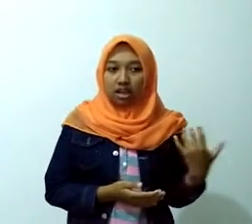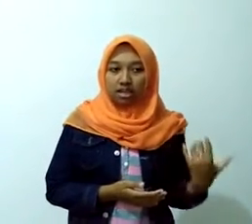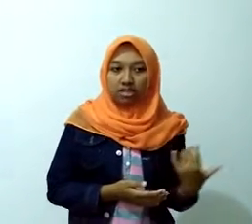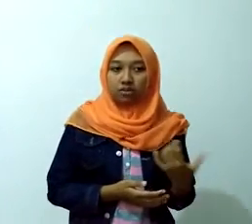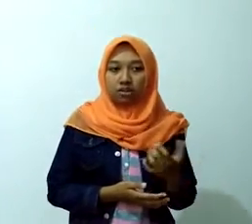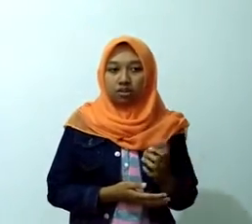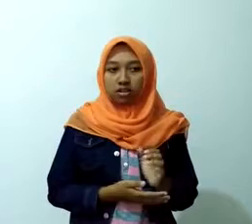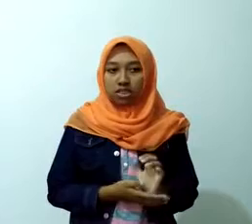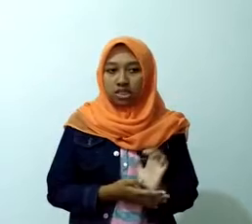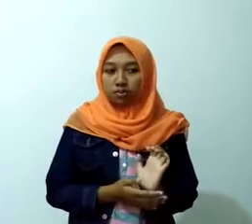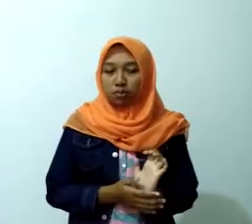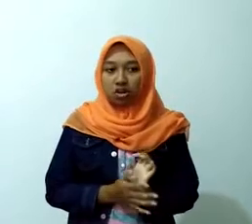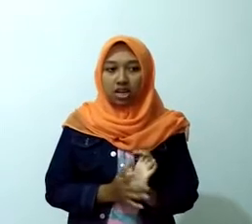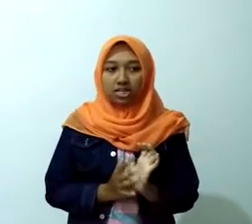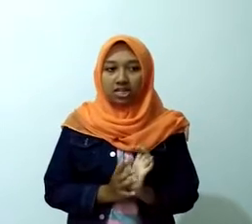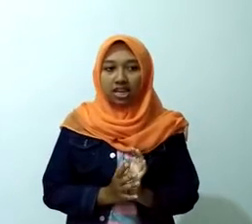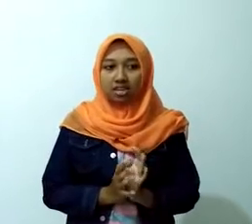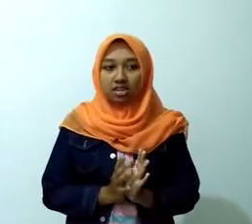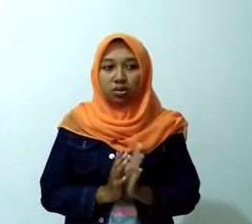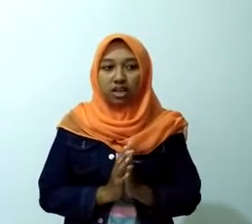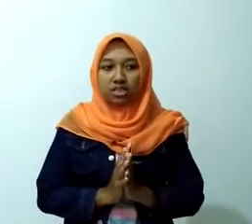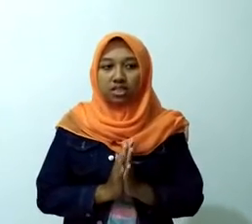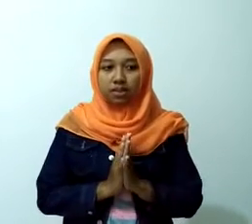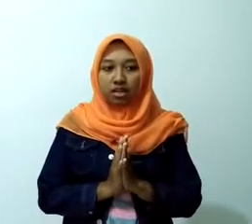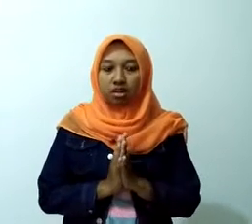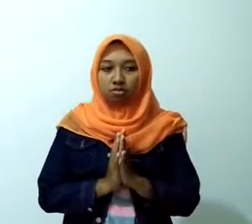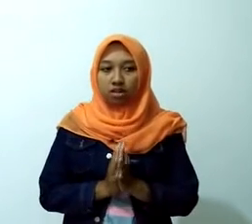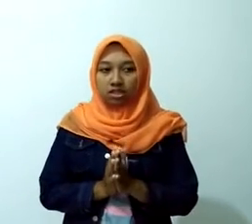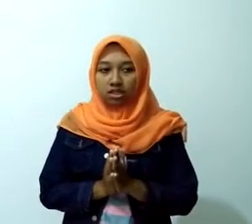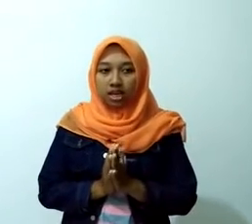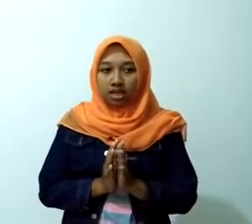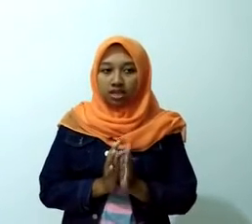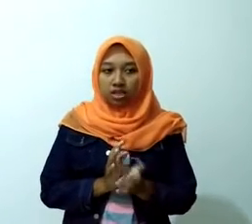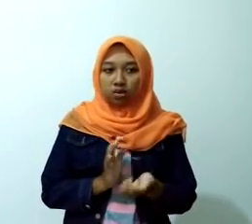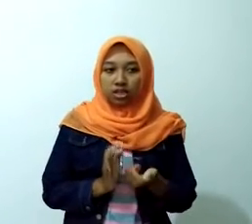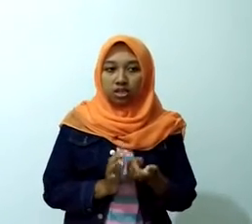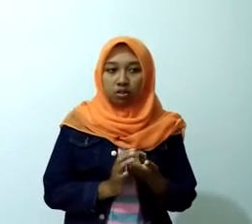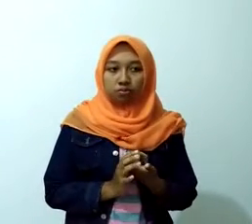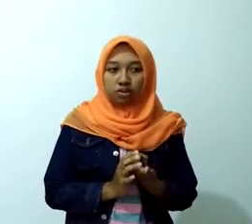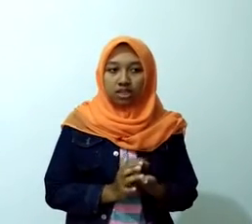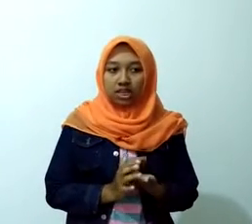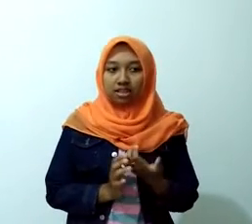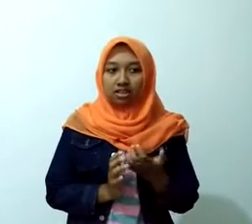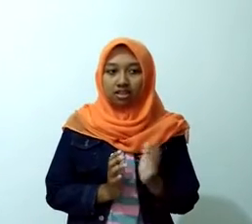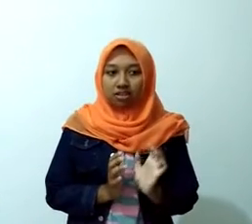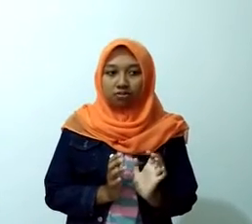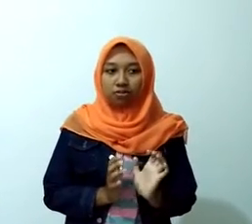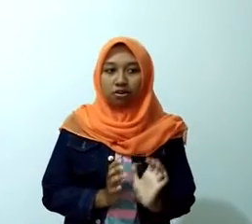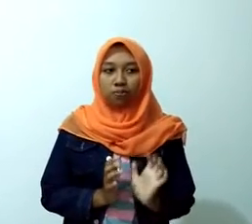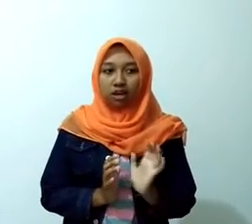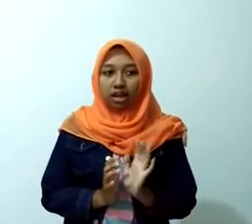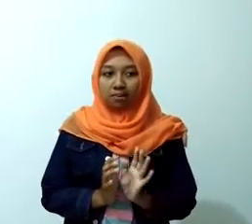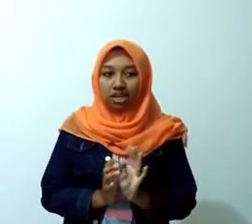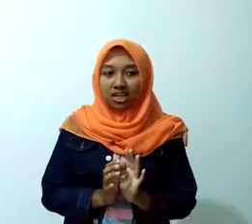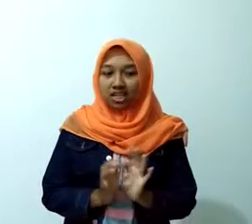that they has difficulties in memorizing and knowledge the meaning of words. Their knowledge of words in the form